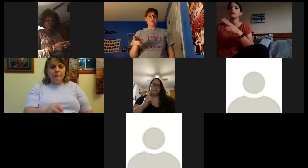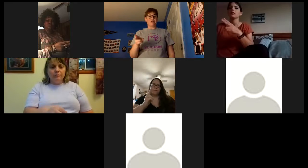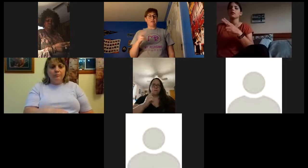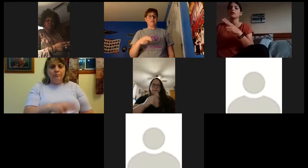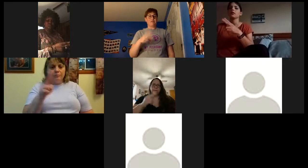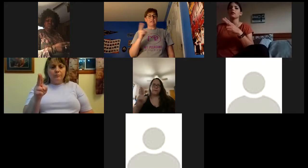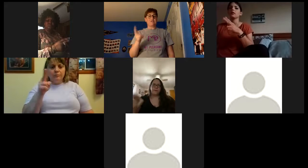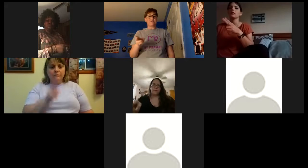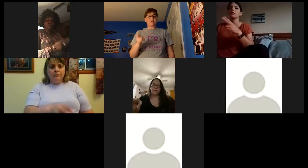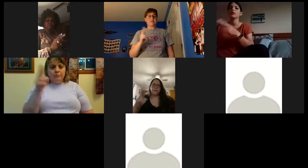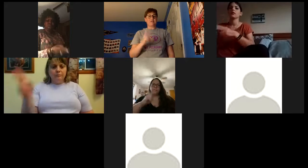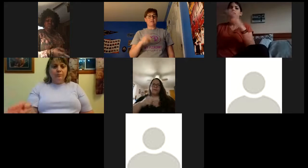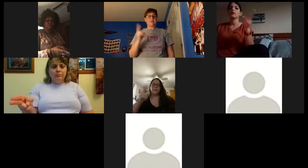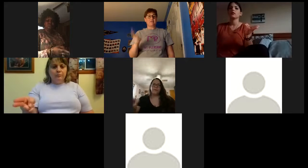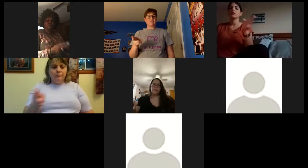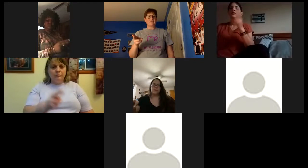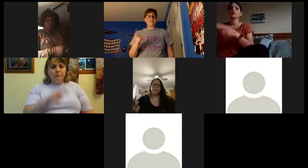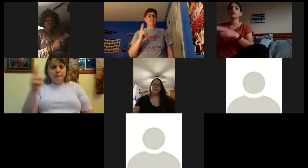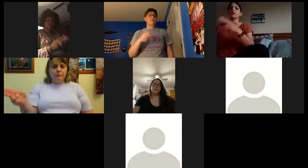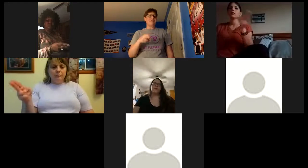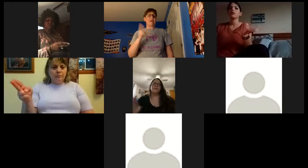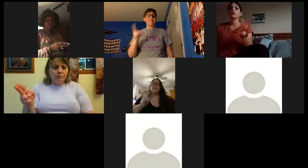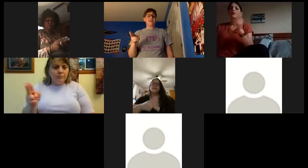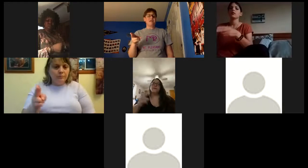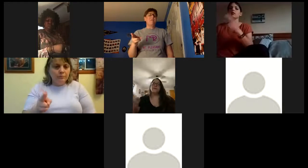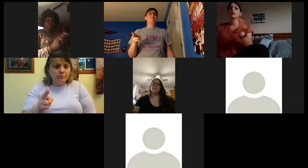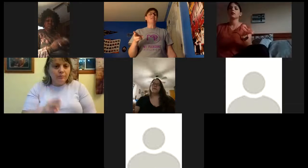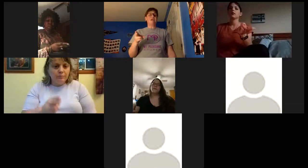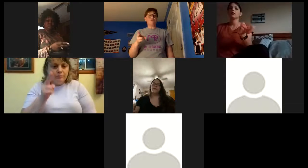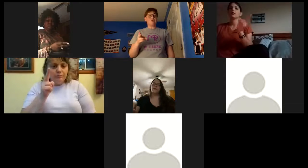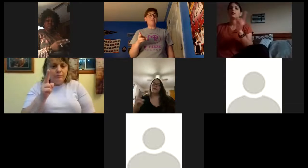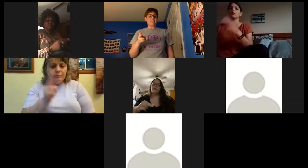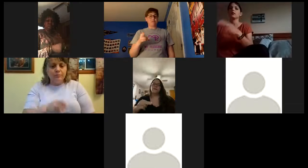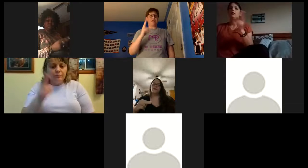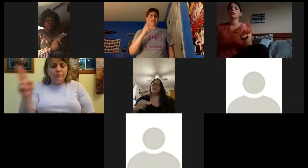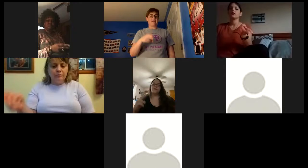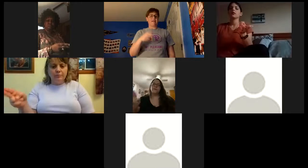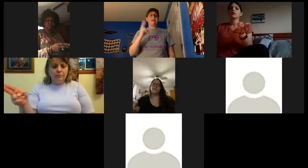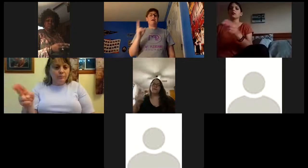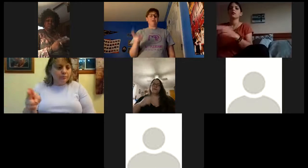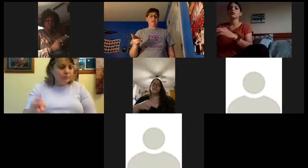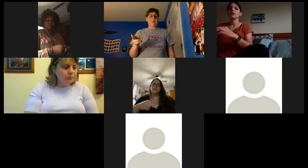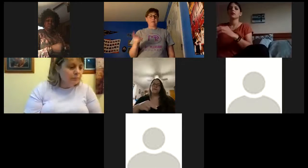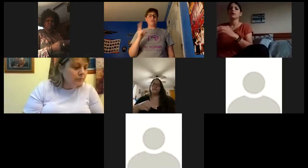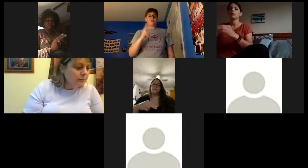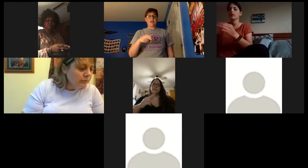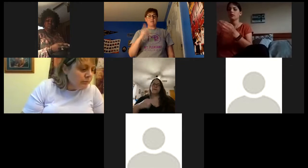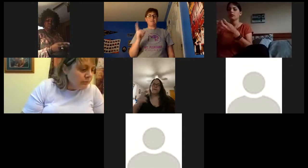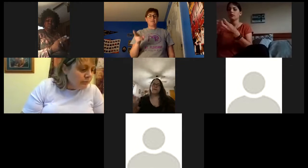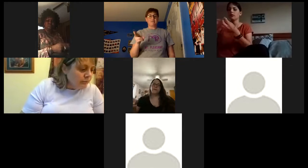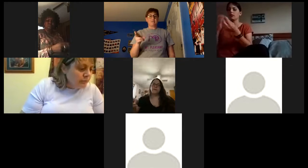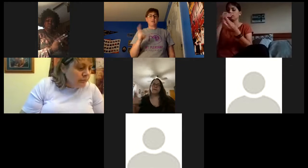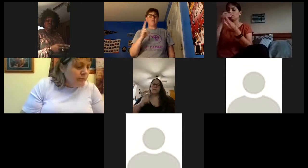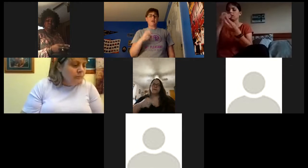of hearing. It's like it's just going, it's like you're just tapping it. It's almost like you got a drumstick in your hand and you're tapping it 2